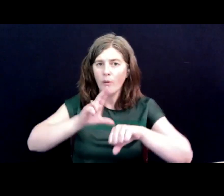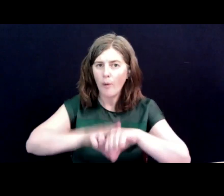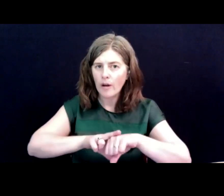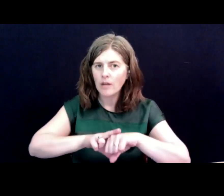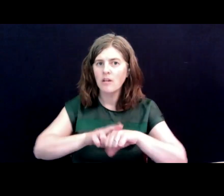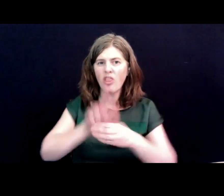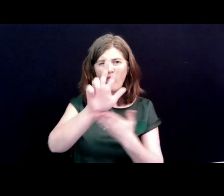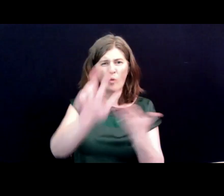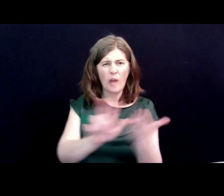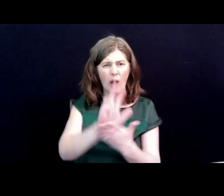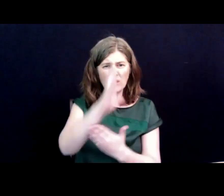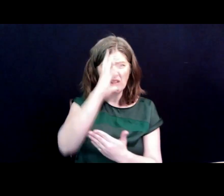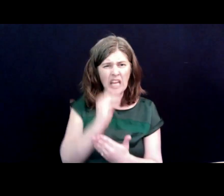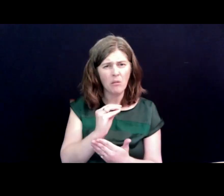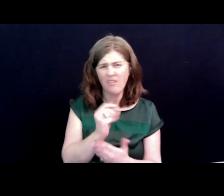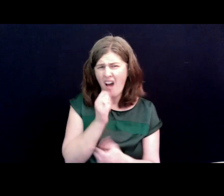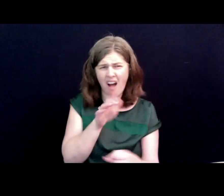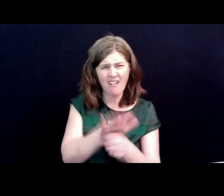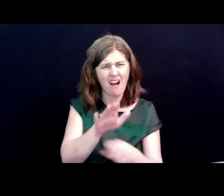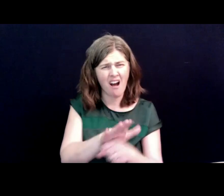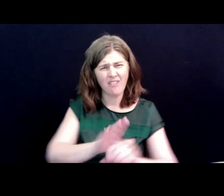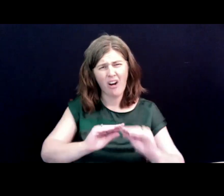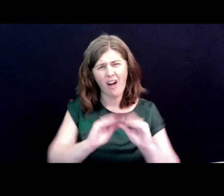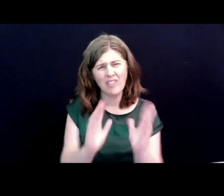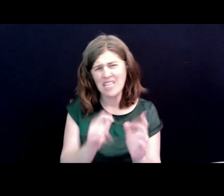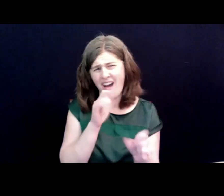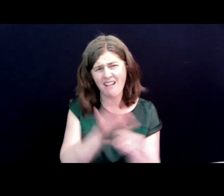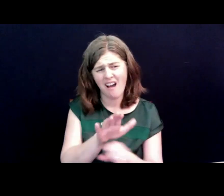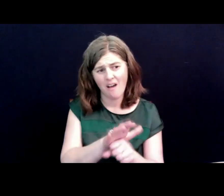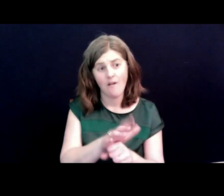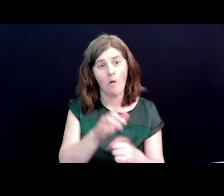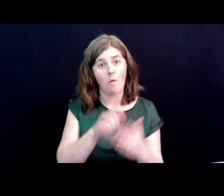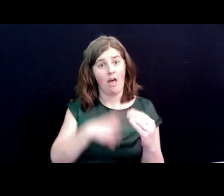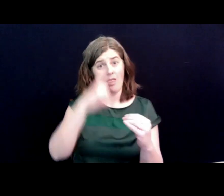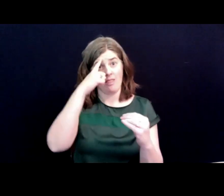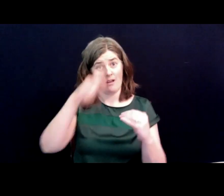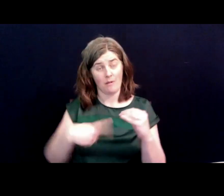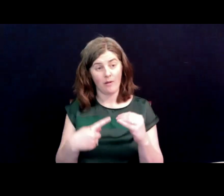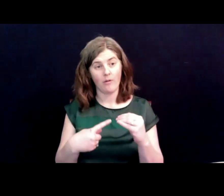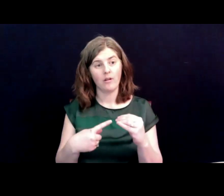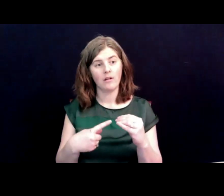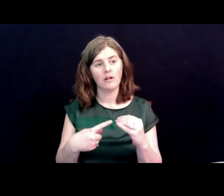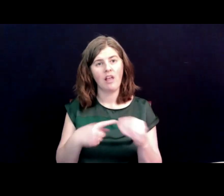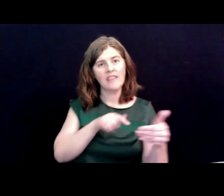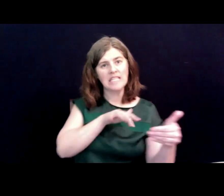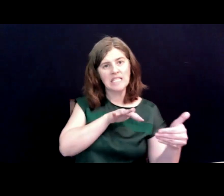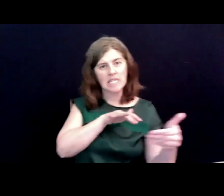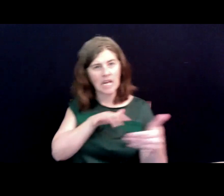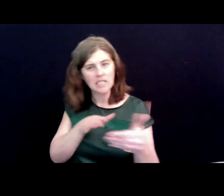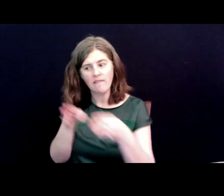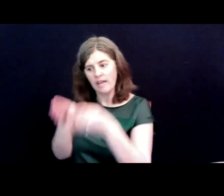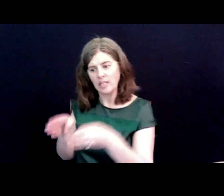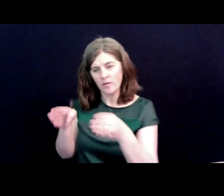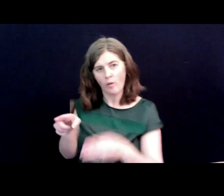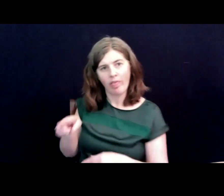hours of sleep is not enough. Of course, it's not enough. Now, when I think about the studies of individuals who have these